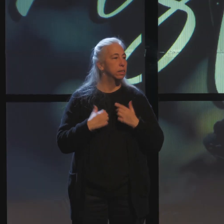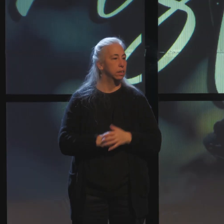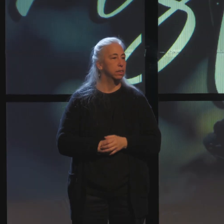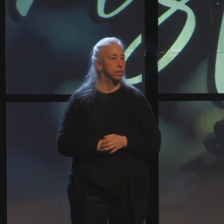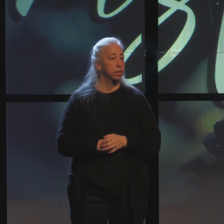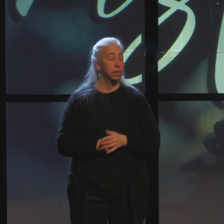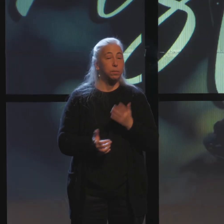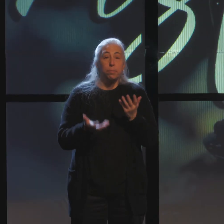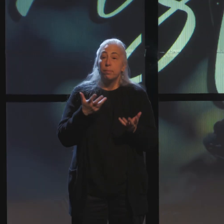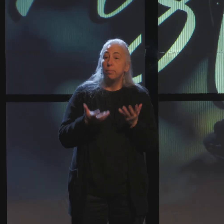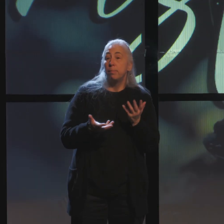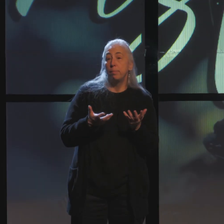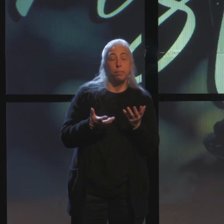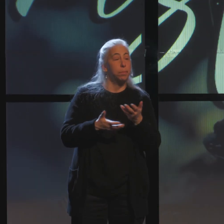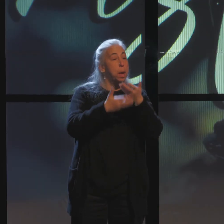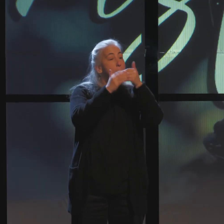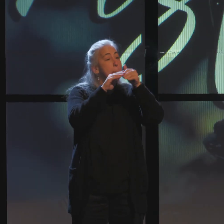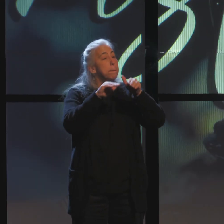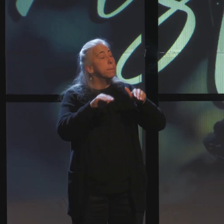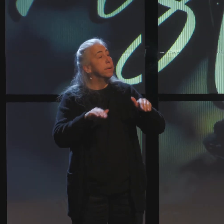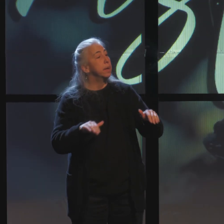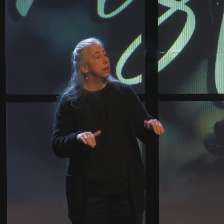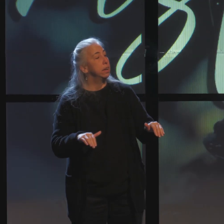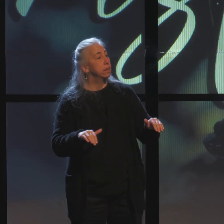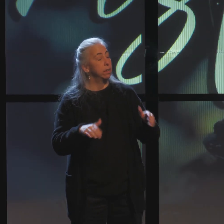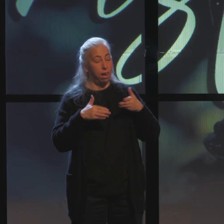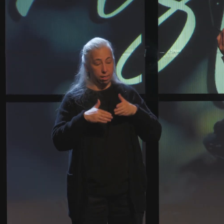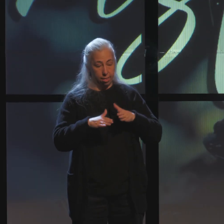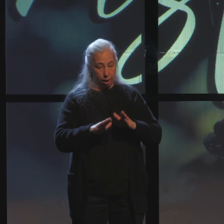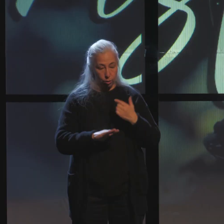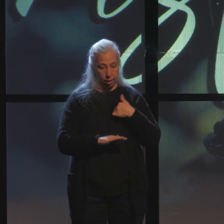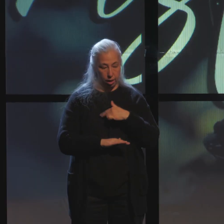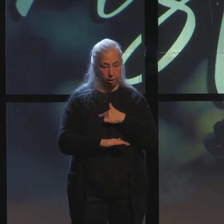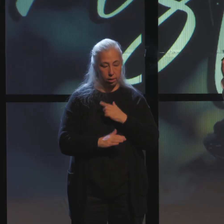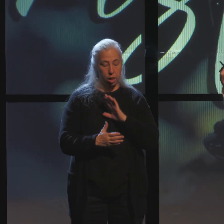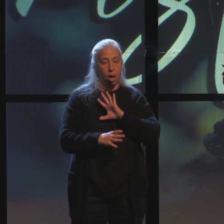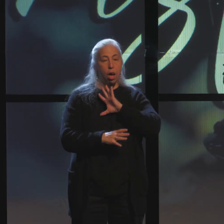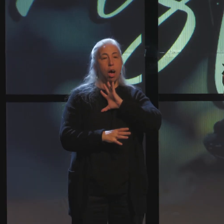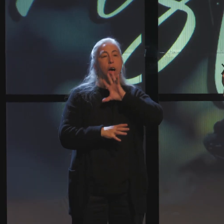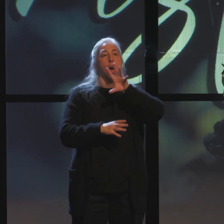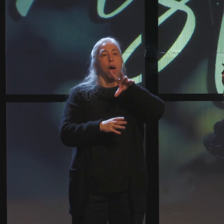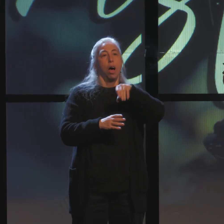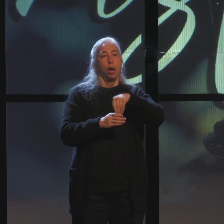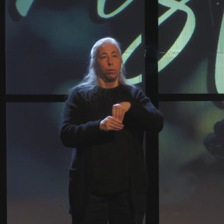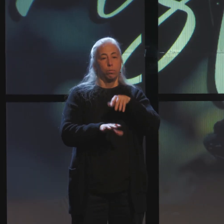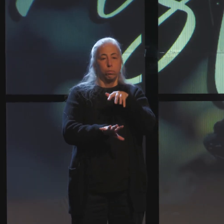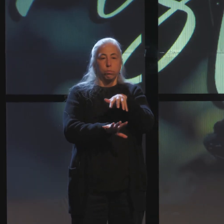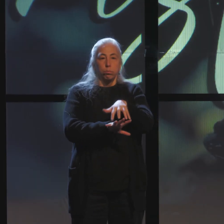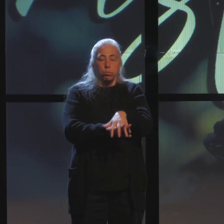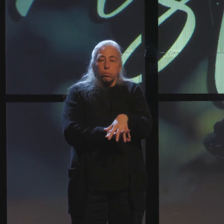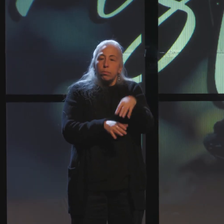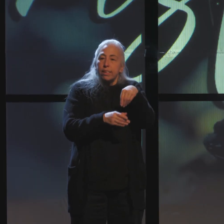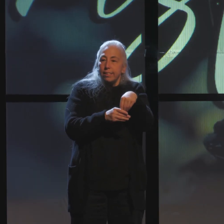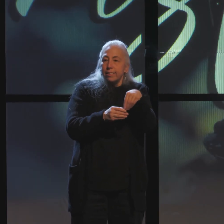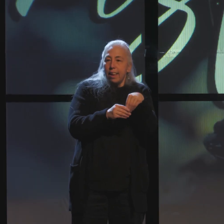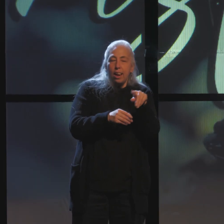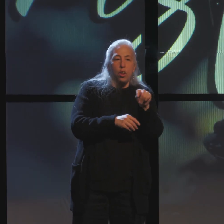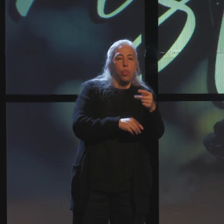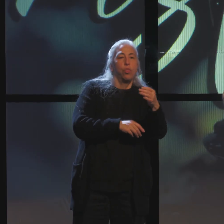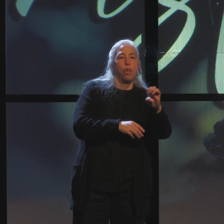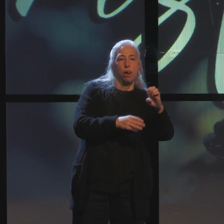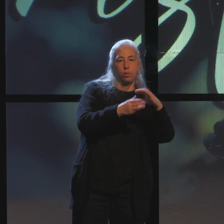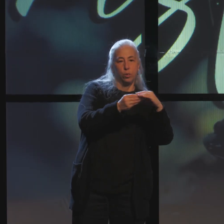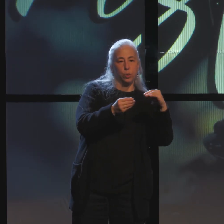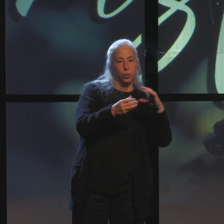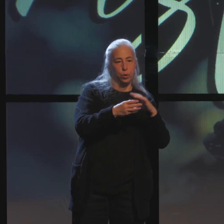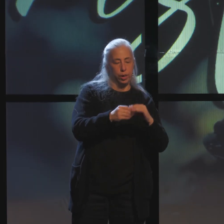just begins by letting ourselves rest inside of the story once again.